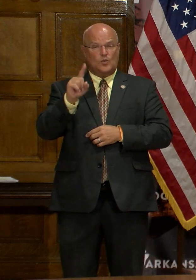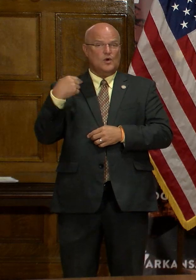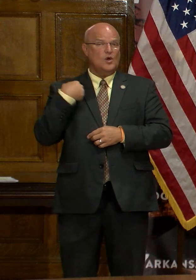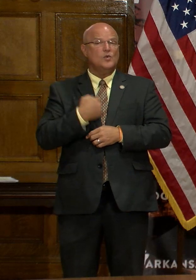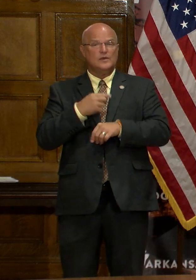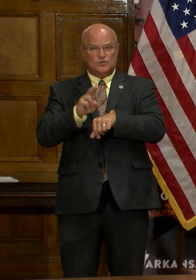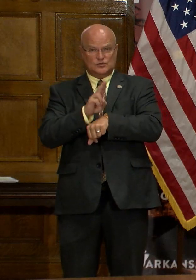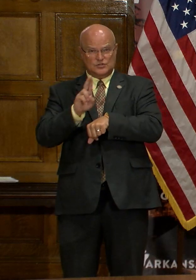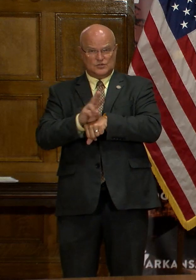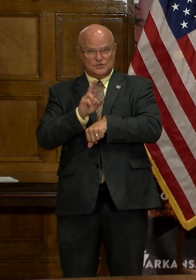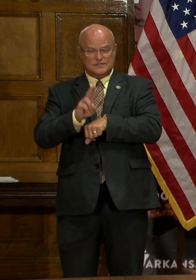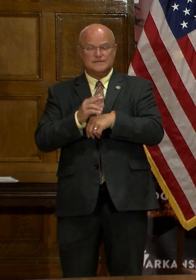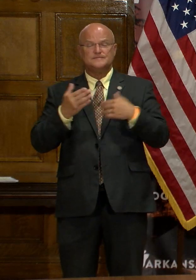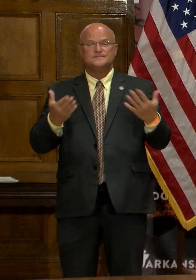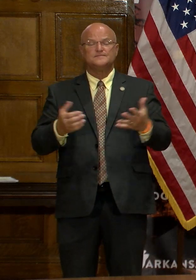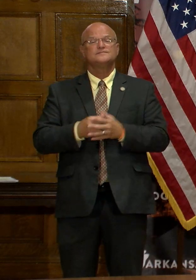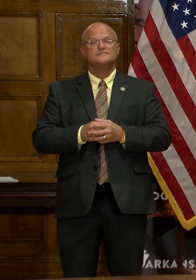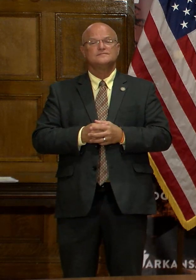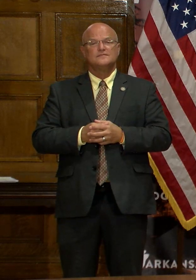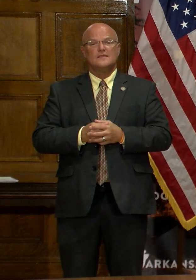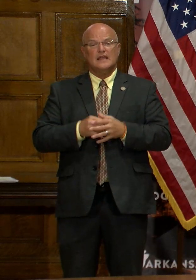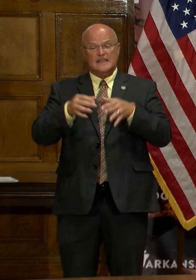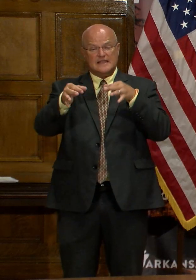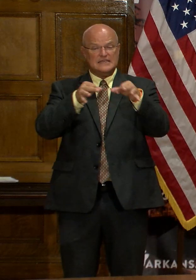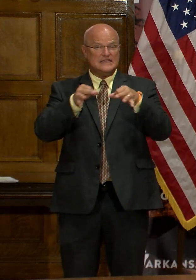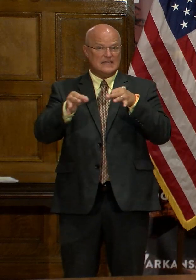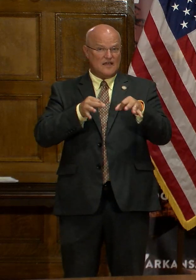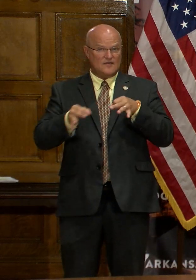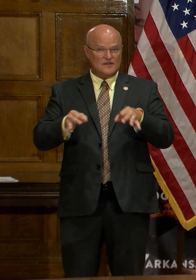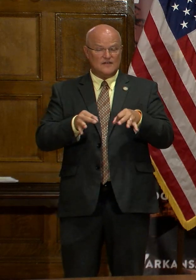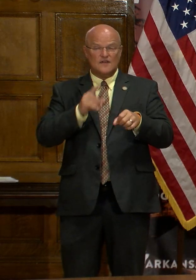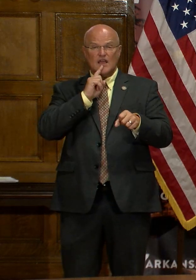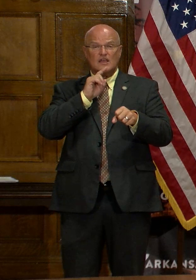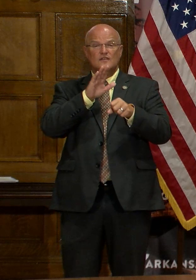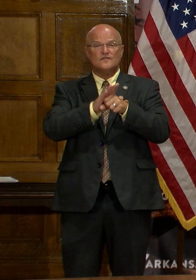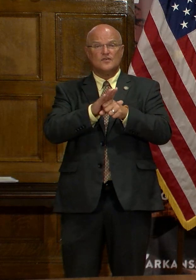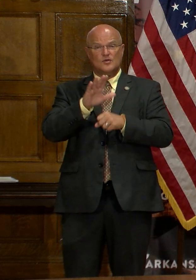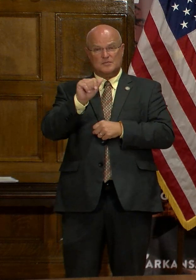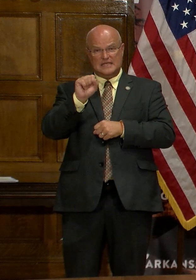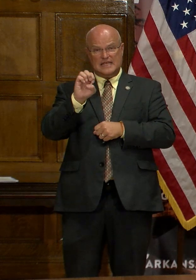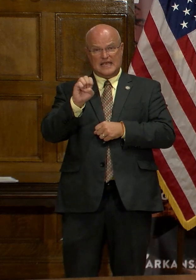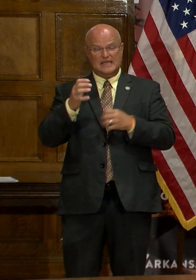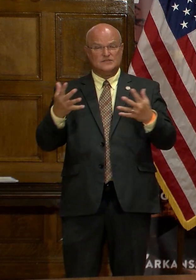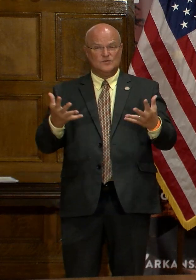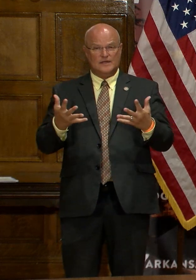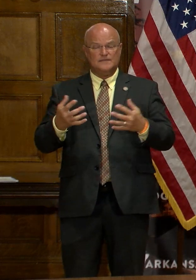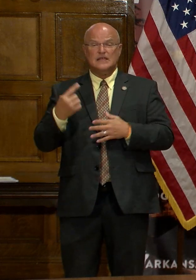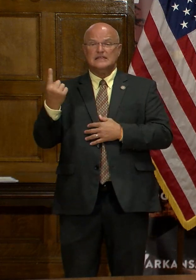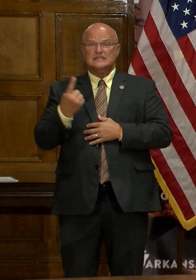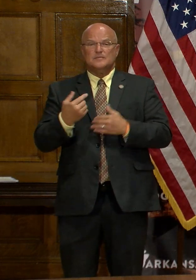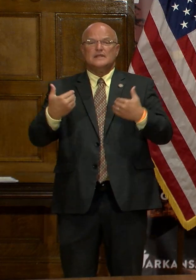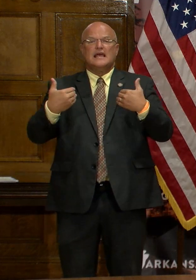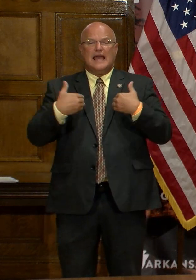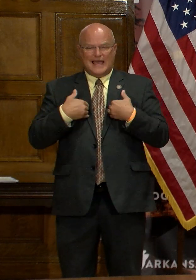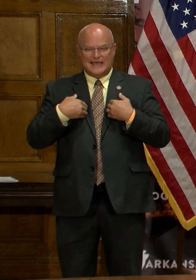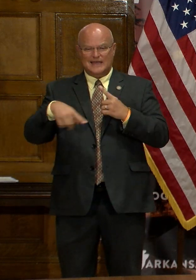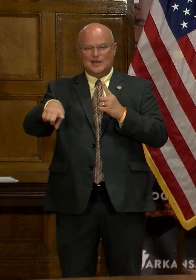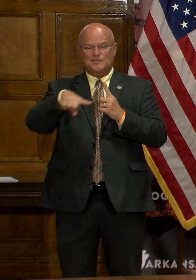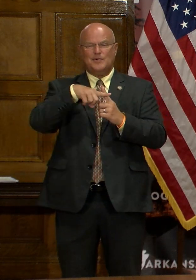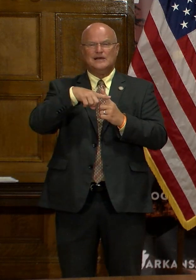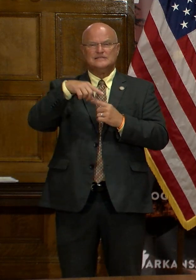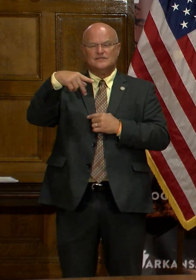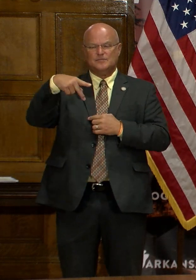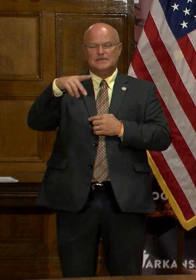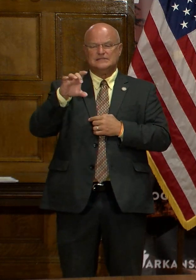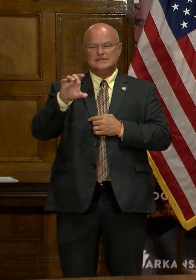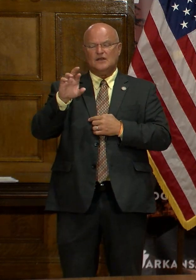will use. So the definition of a confirmed case is that someone has had a positive